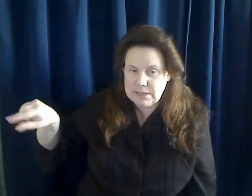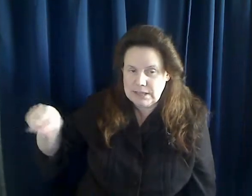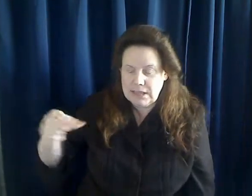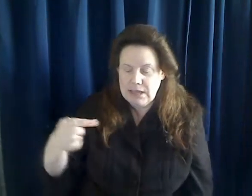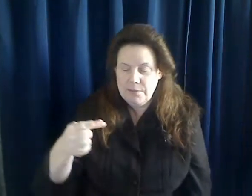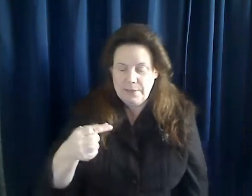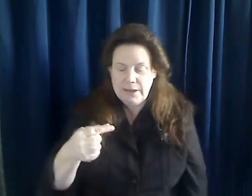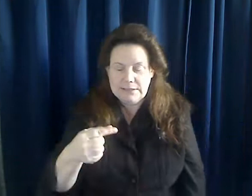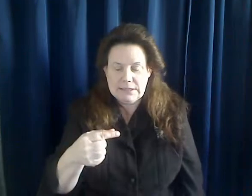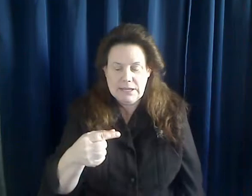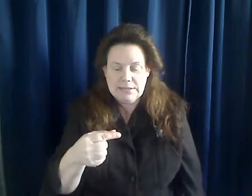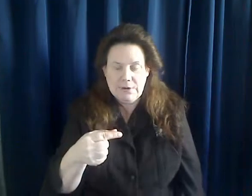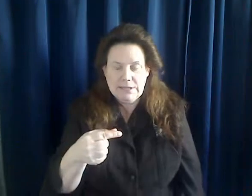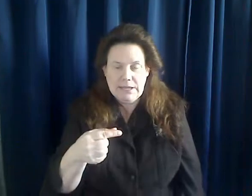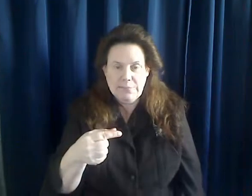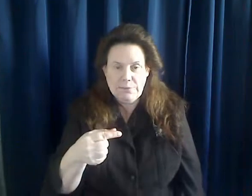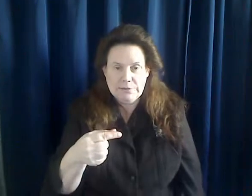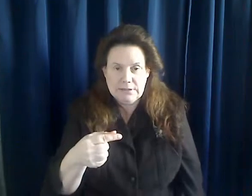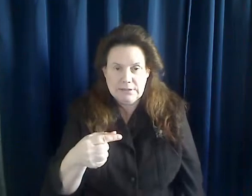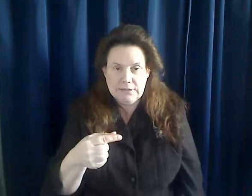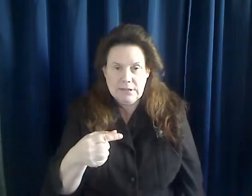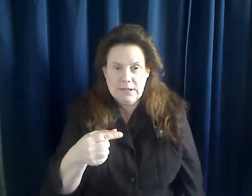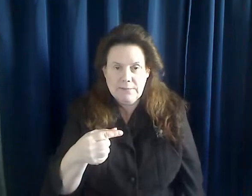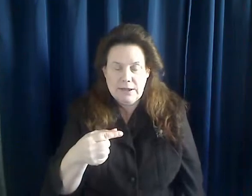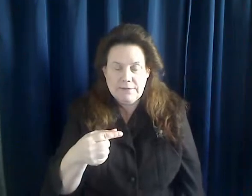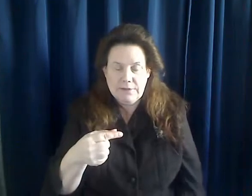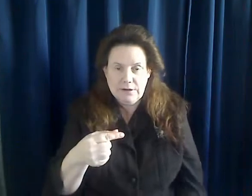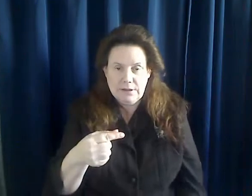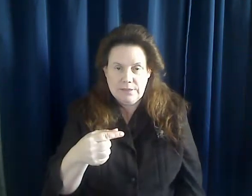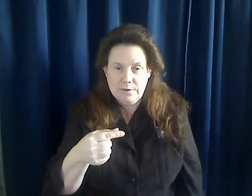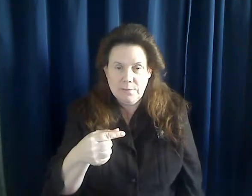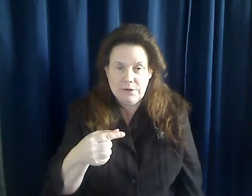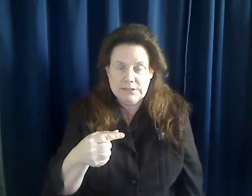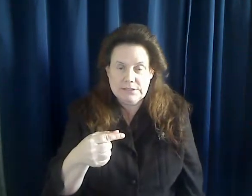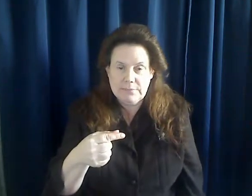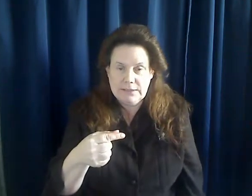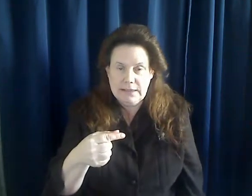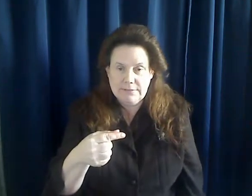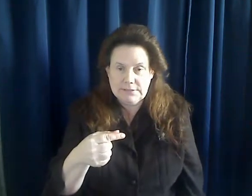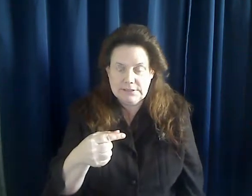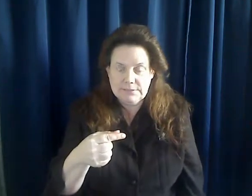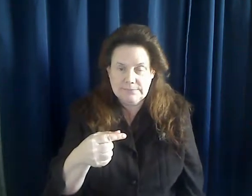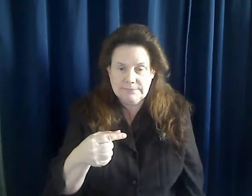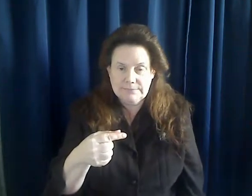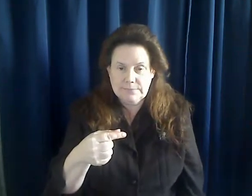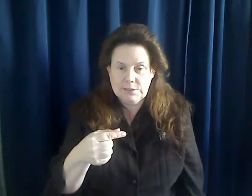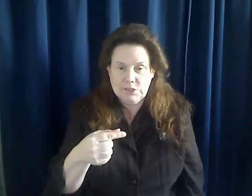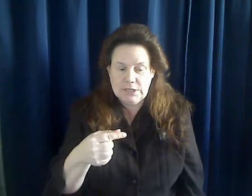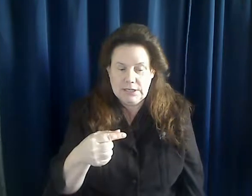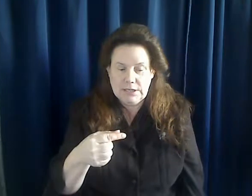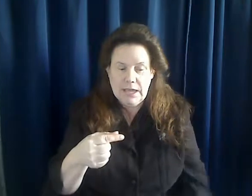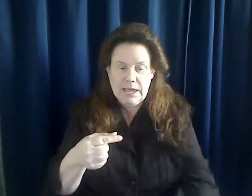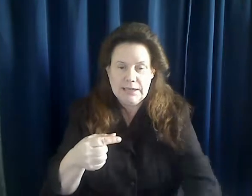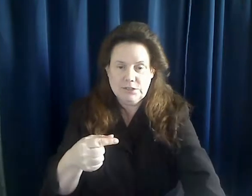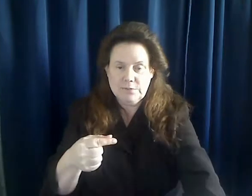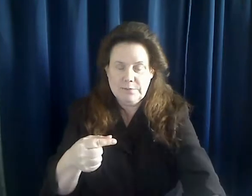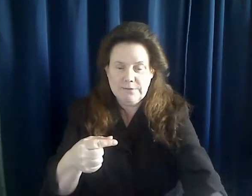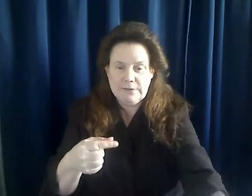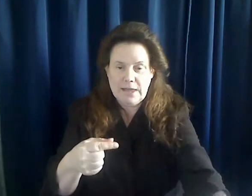like. But as a right-handed person, my finger and thumb are pointing to my left. G, and it should be flat